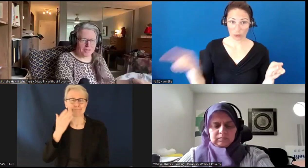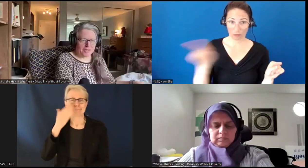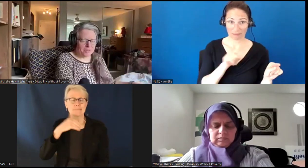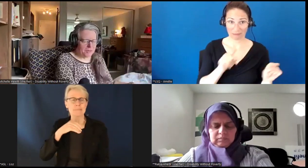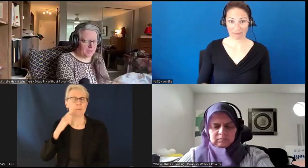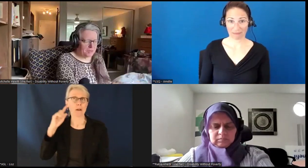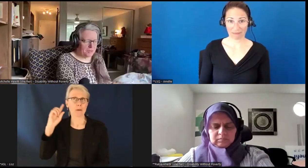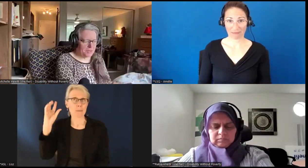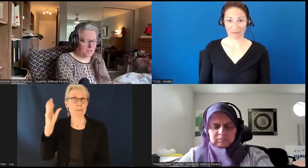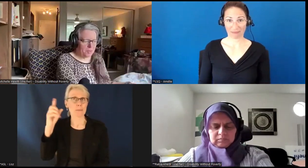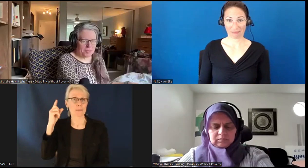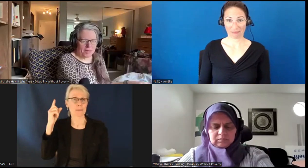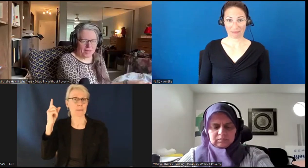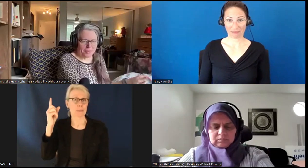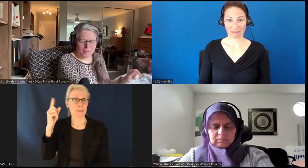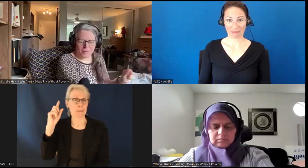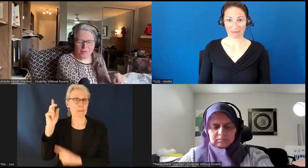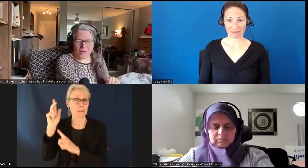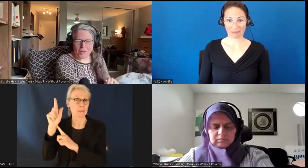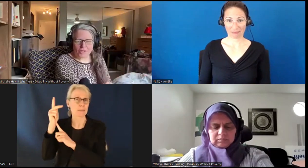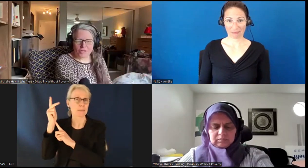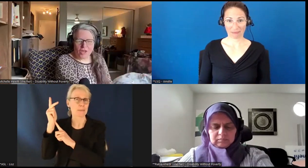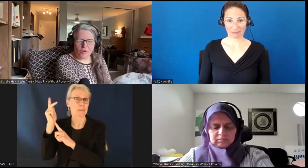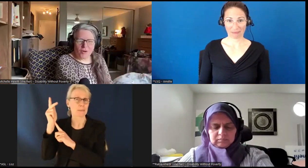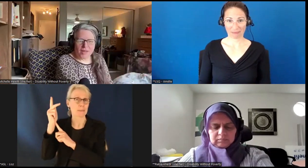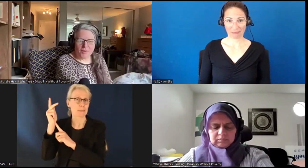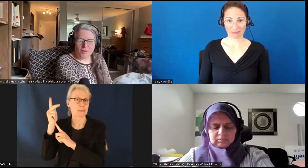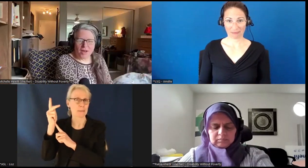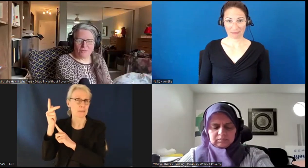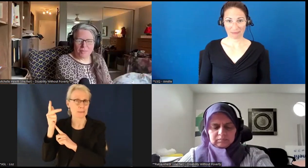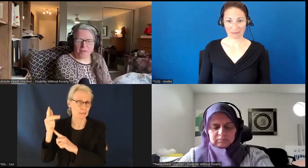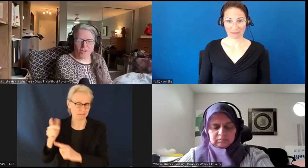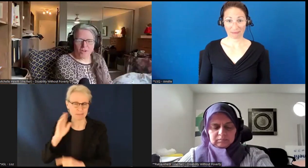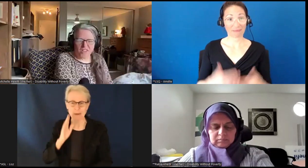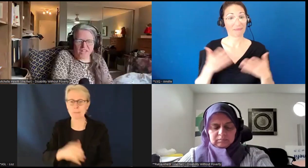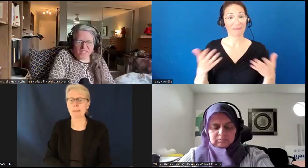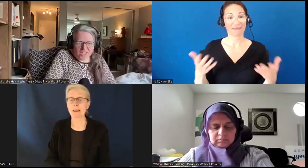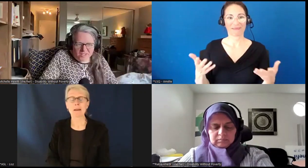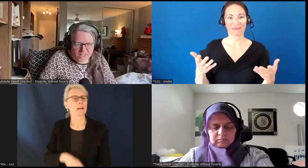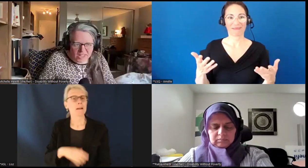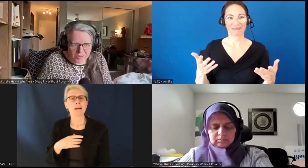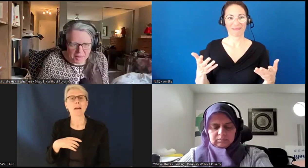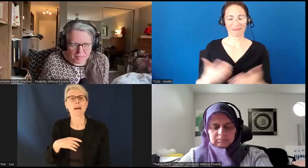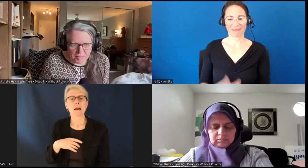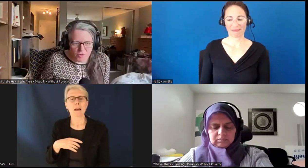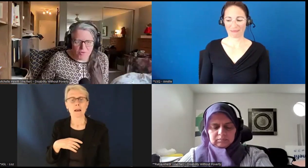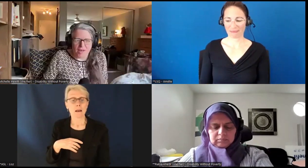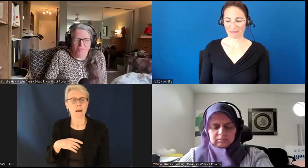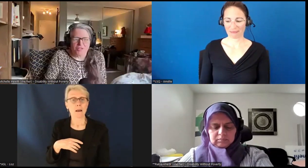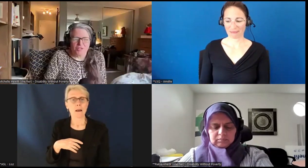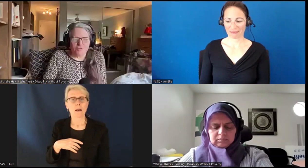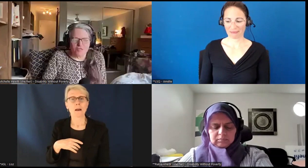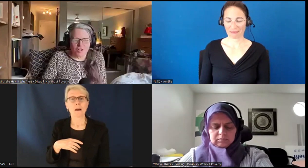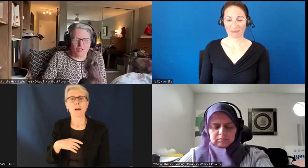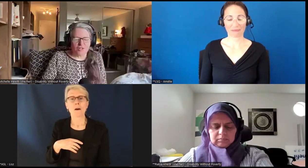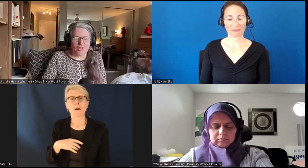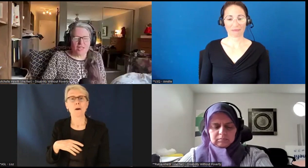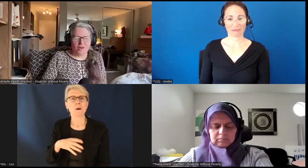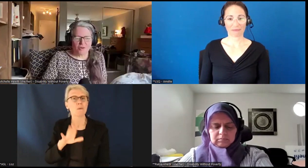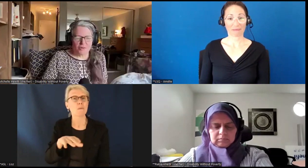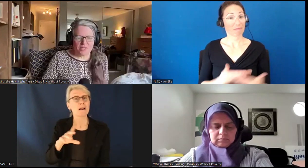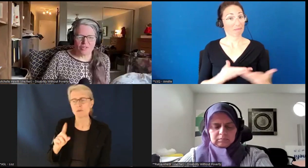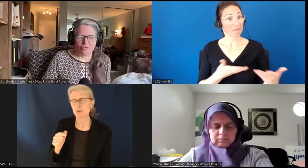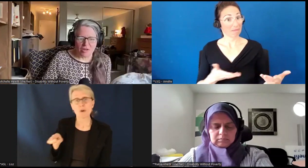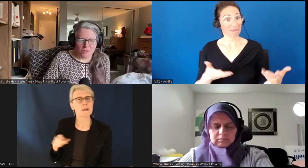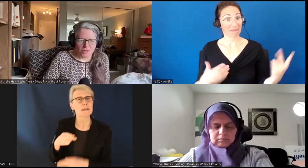to a stop behind me. So here we are, Rabia. Oh, and there goes Leo. Now I moved. I have a service dog called Leo